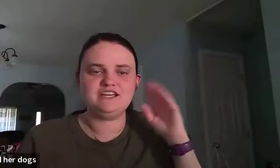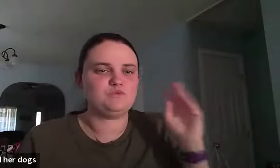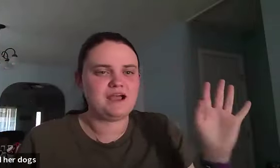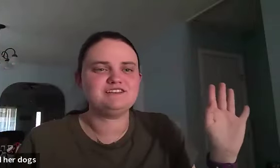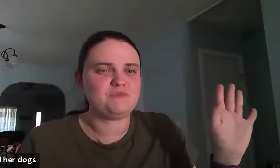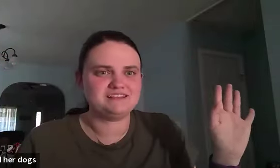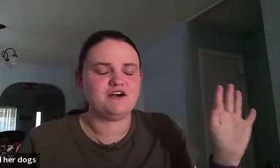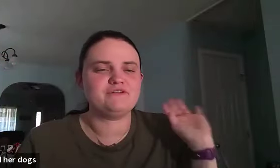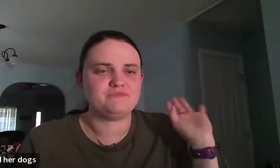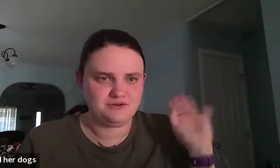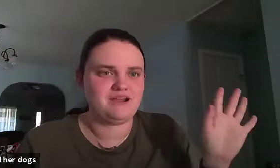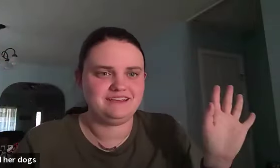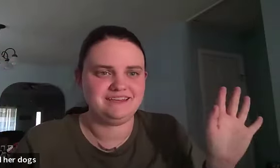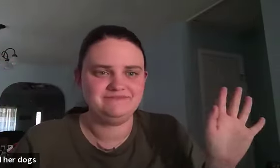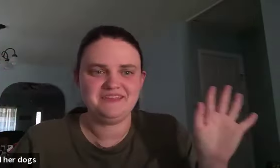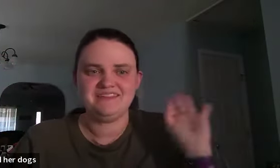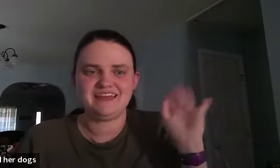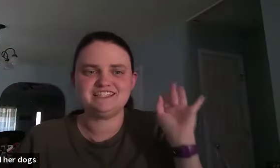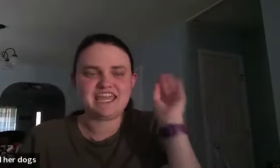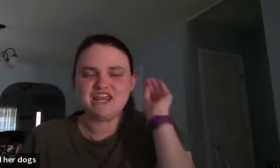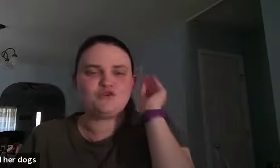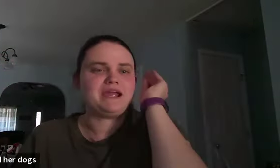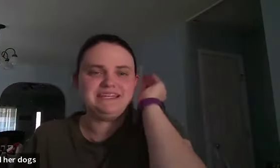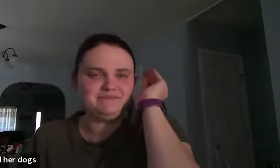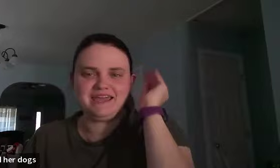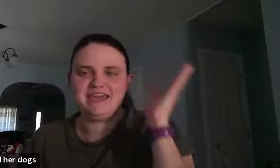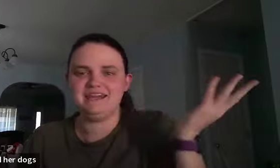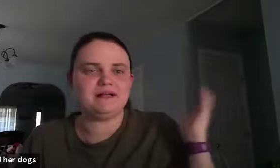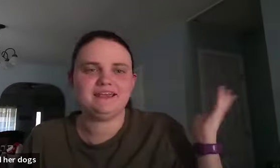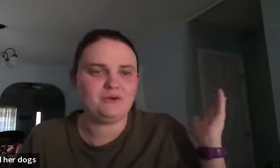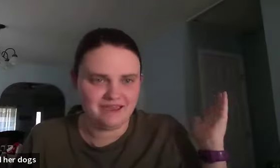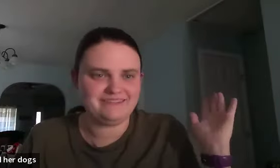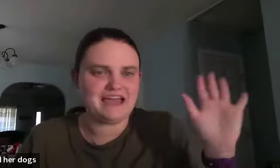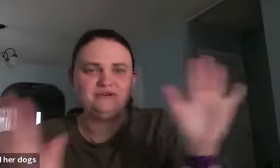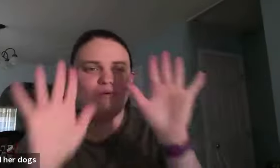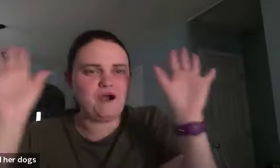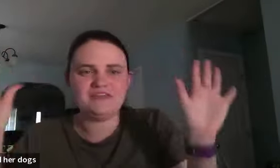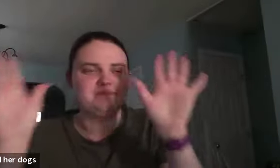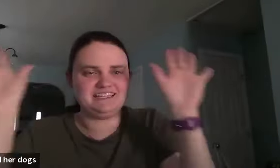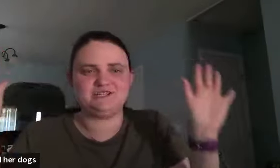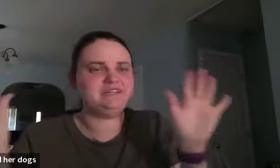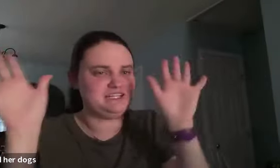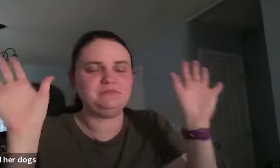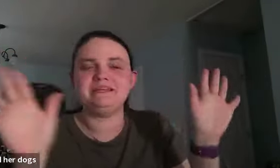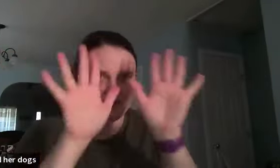hear is wax on, wax off from the Karate Kid. That is like ingrained in my head. And I'm like, okay, I don't know why that makes such a big deal, but it